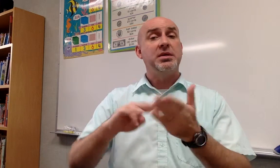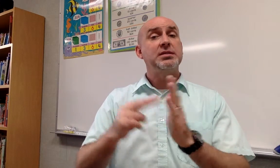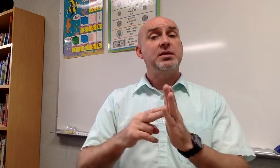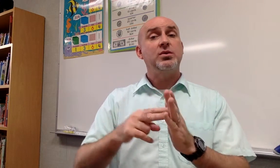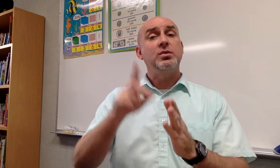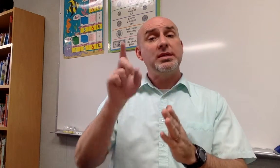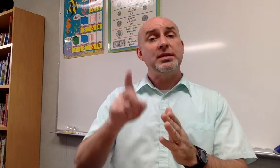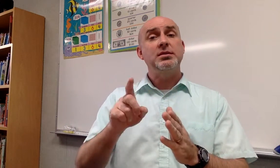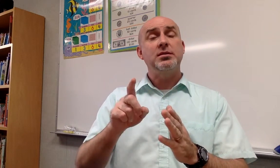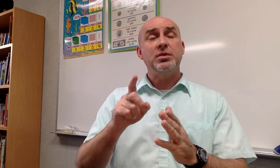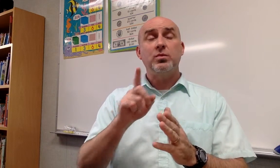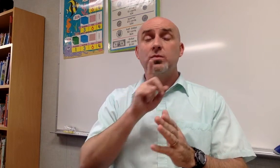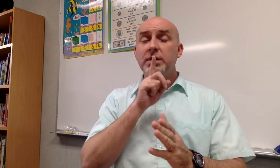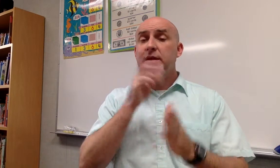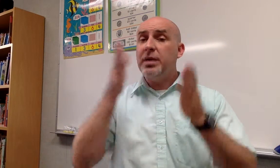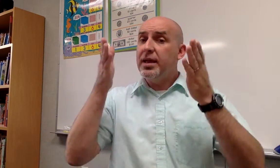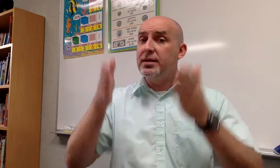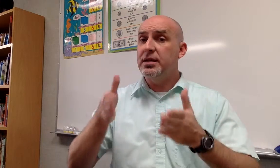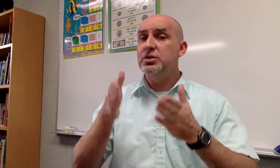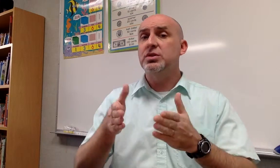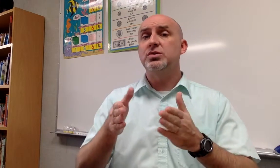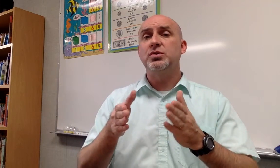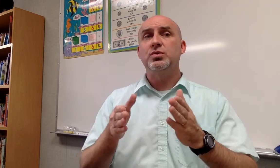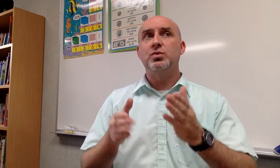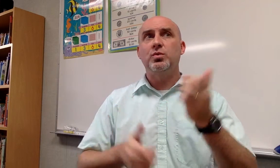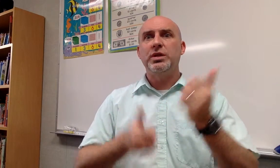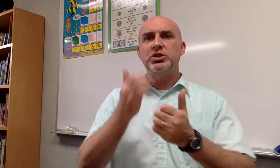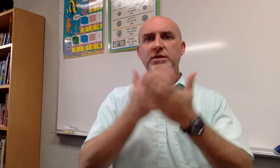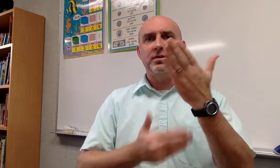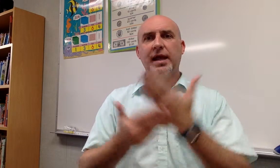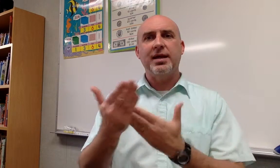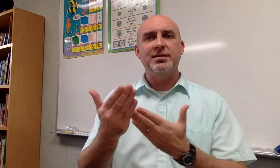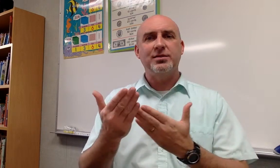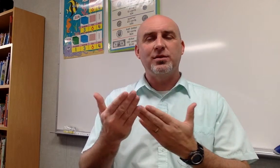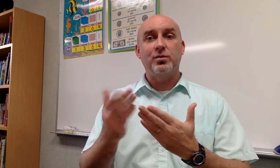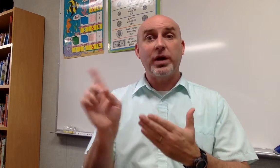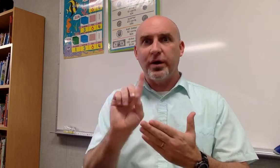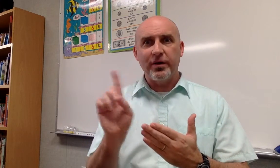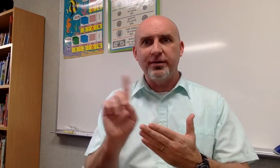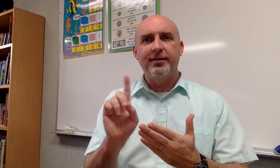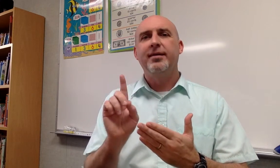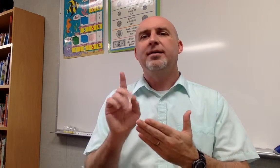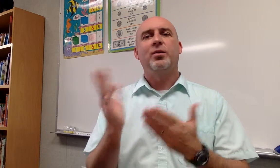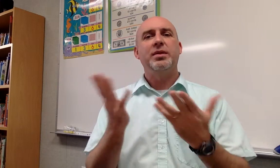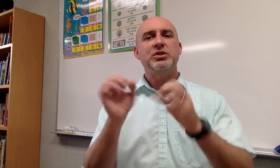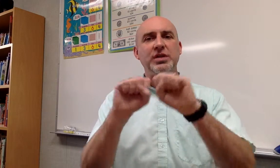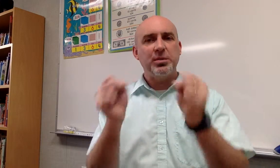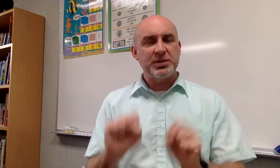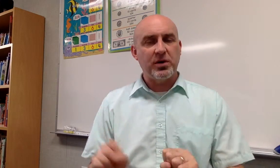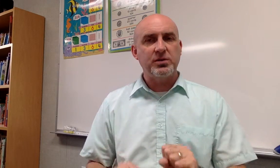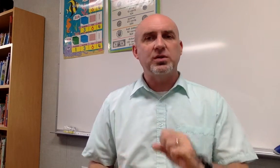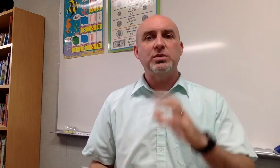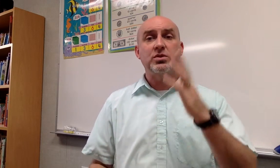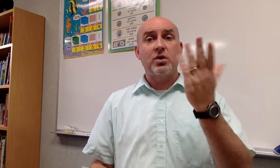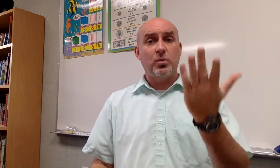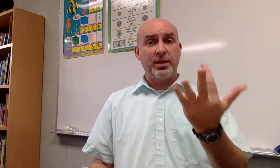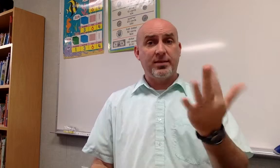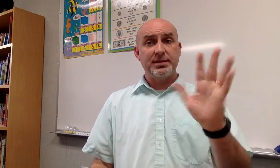that you need to be really paying attention to which hands are where and what the shapes are. So we'll start with, this is